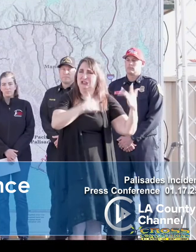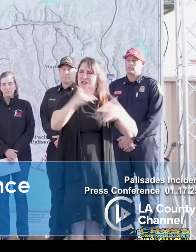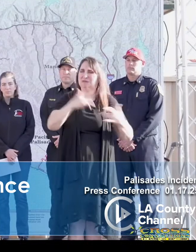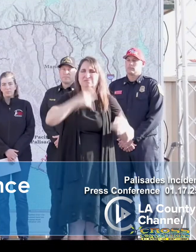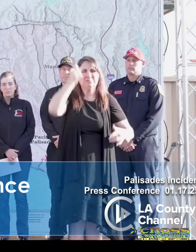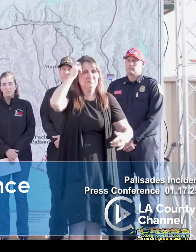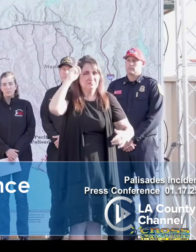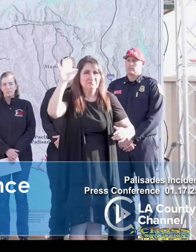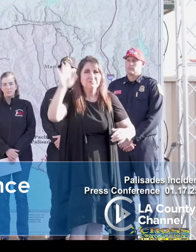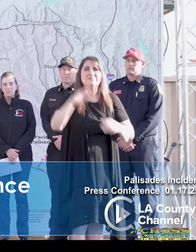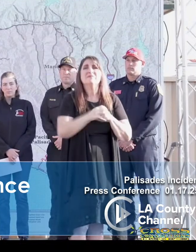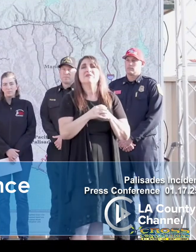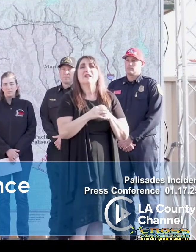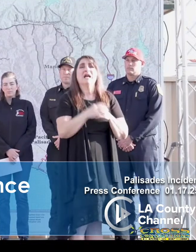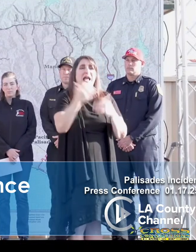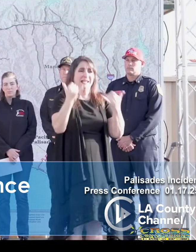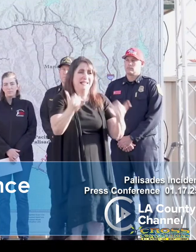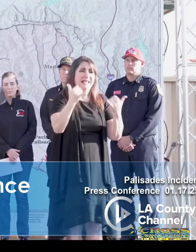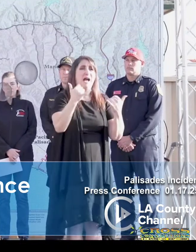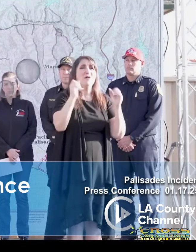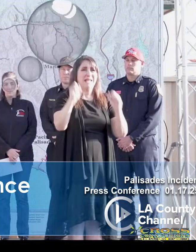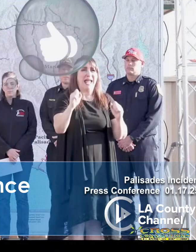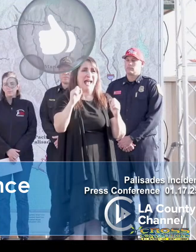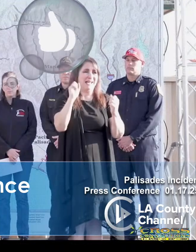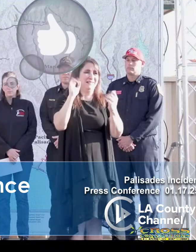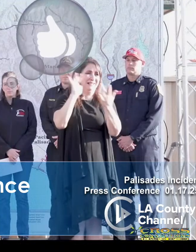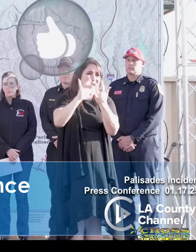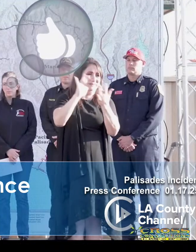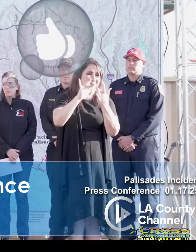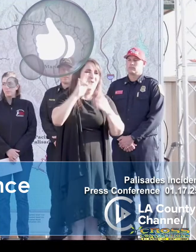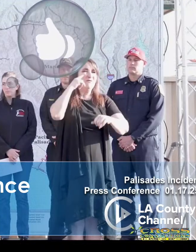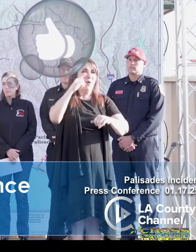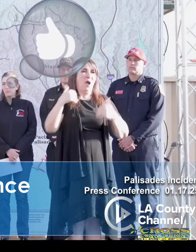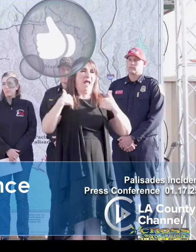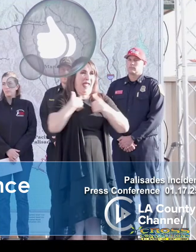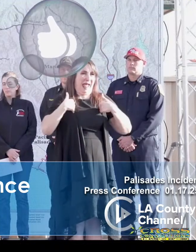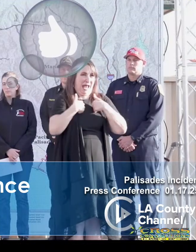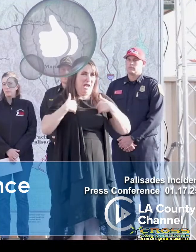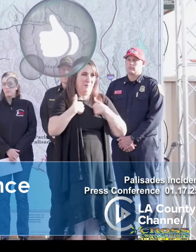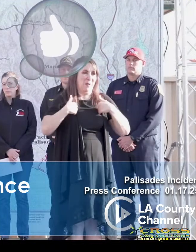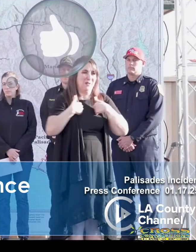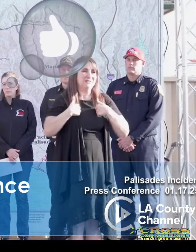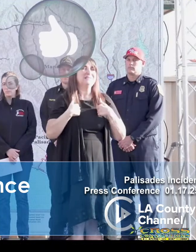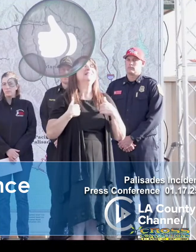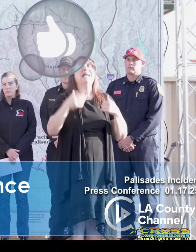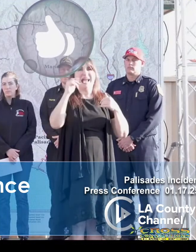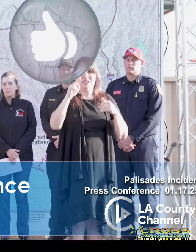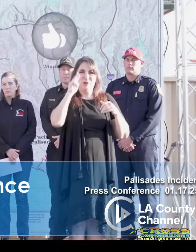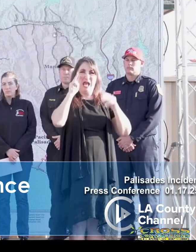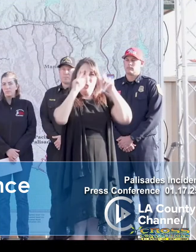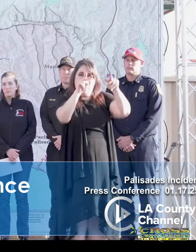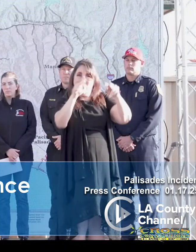213-270-8155, and Animal Resources will come, get your keys, and go look at your pet.